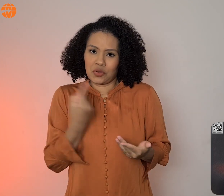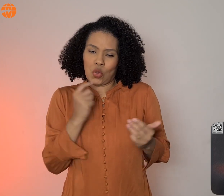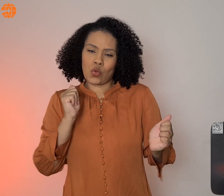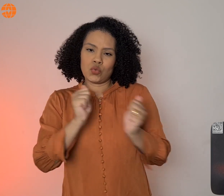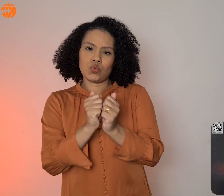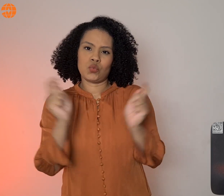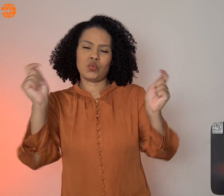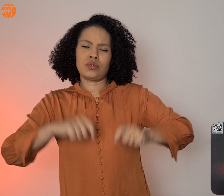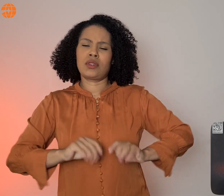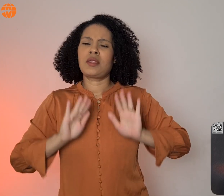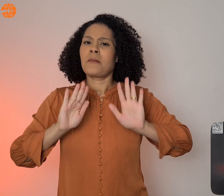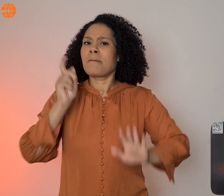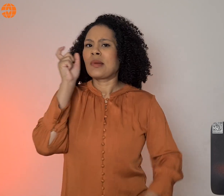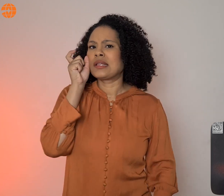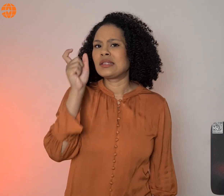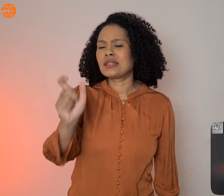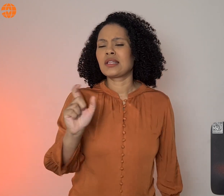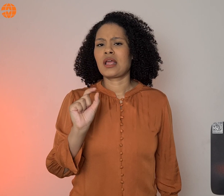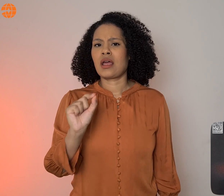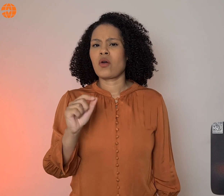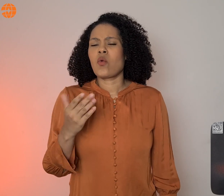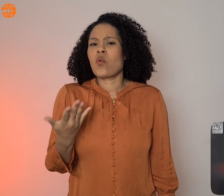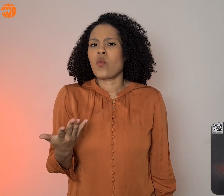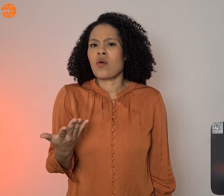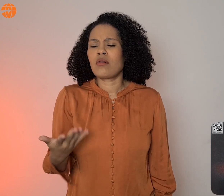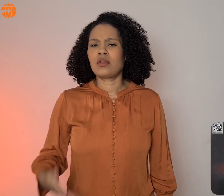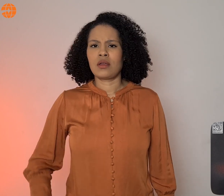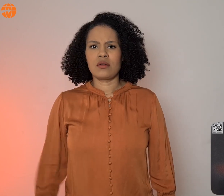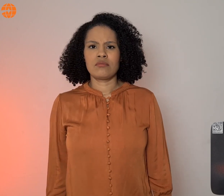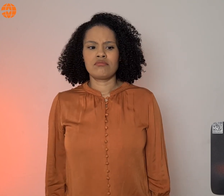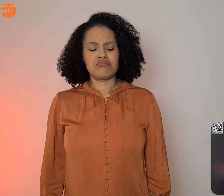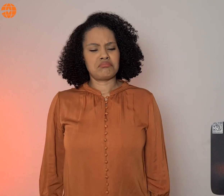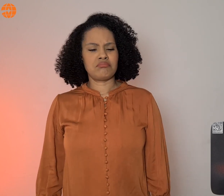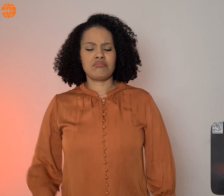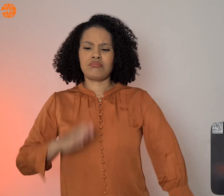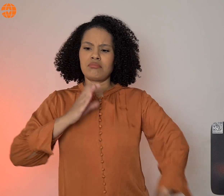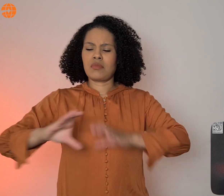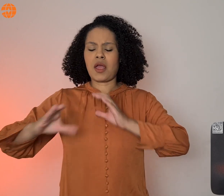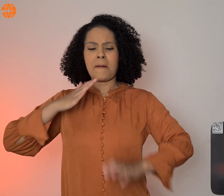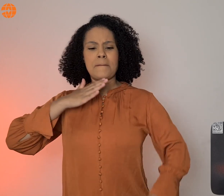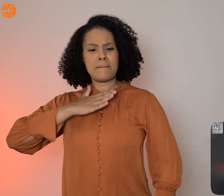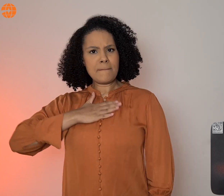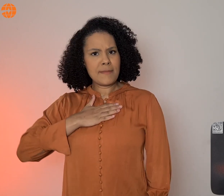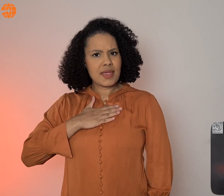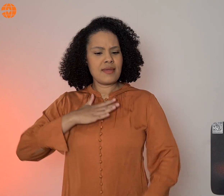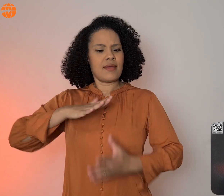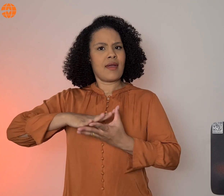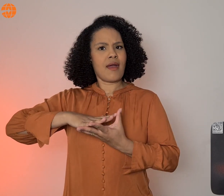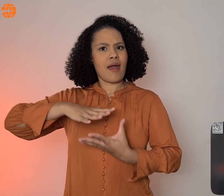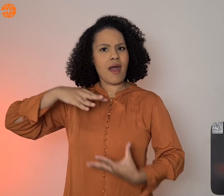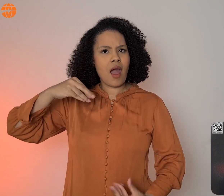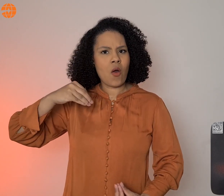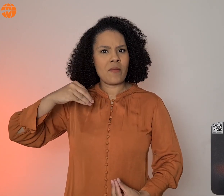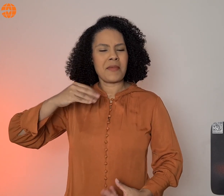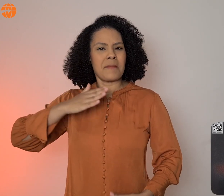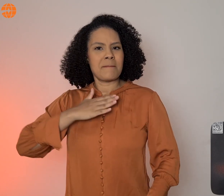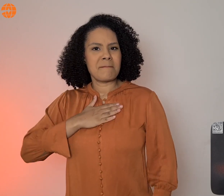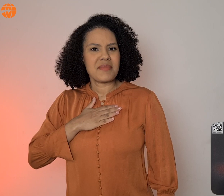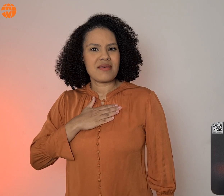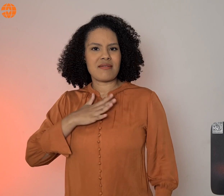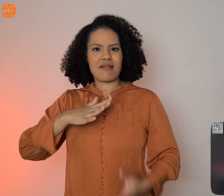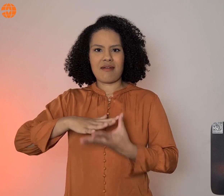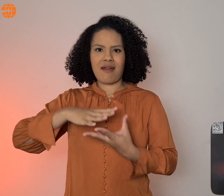para si mesmo, e isso nos inclui também. But isn't that interesting that he's saying, talking to himself, oh my soul. Mas não é